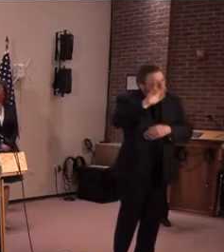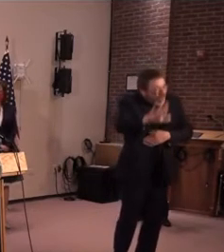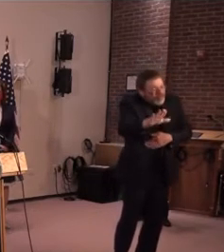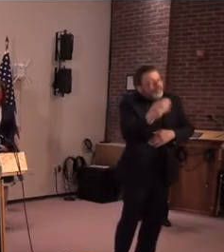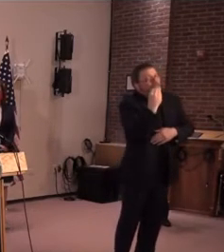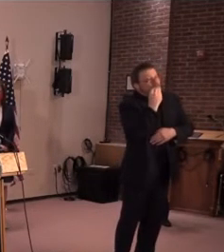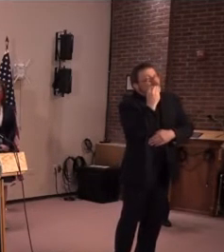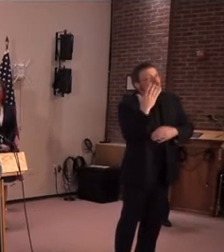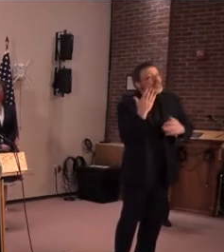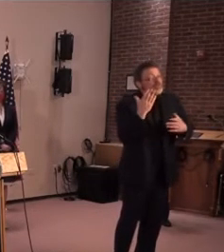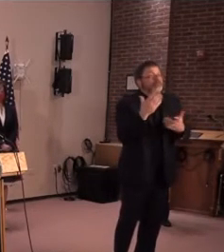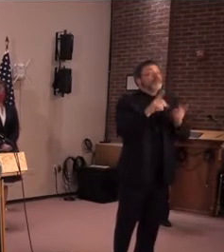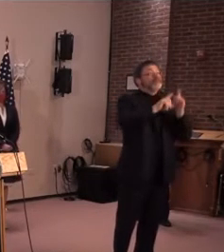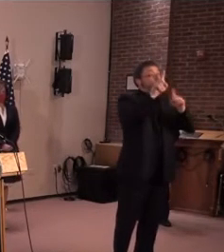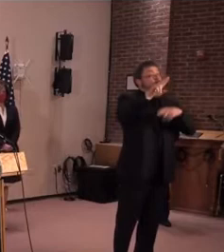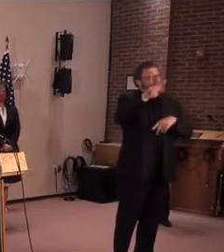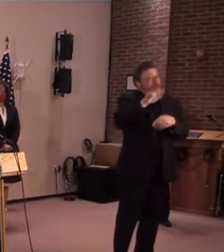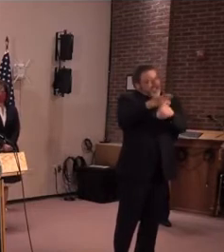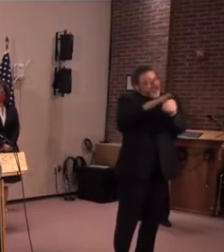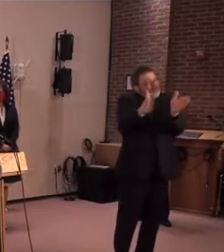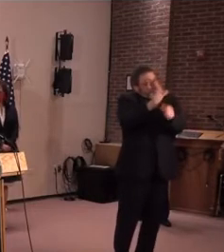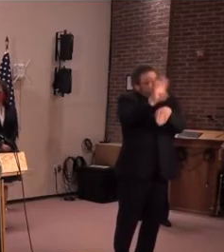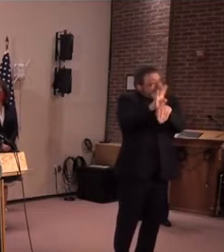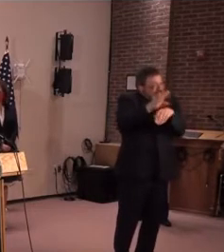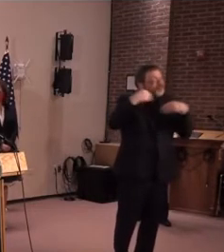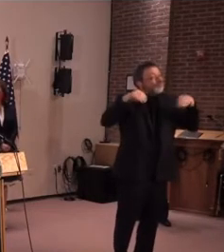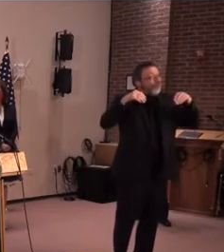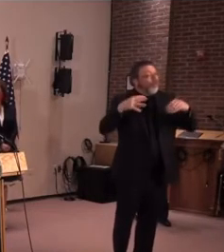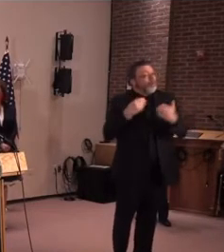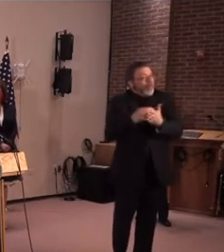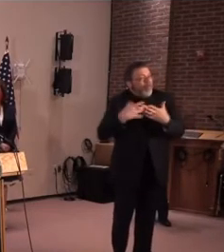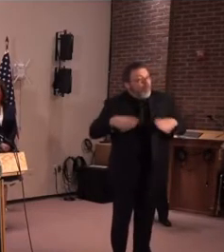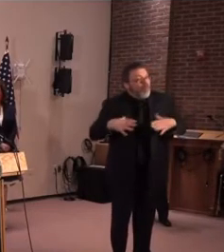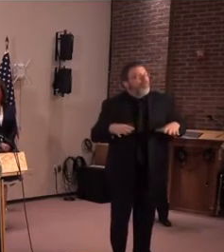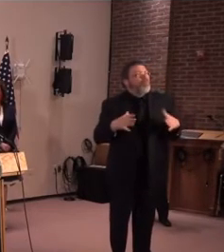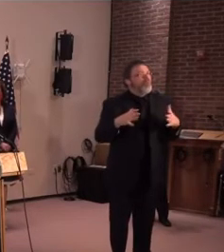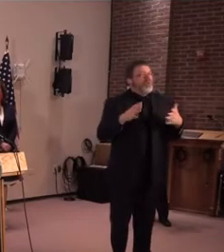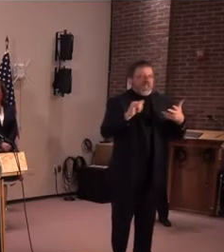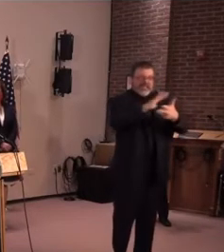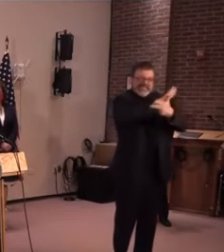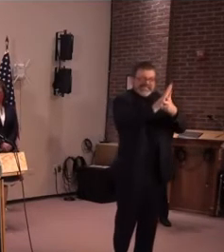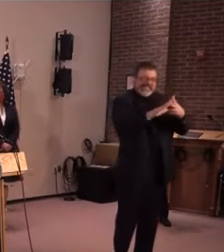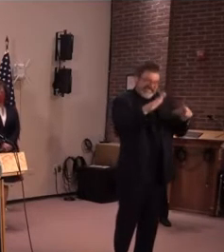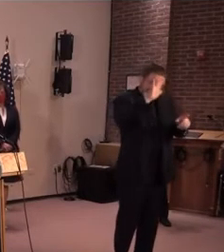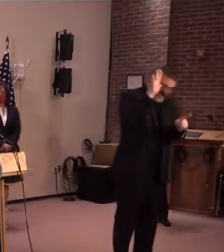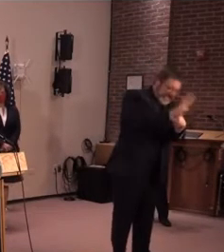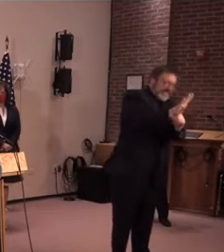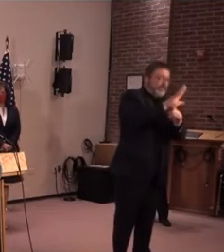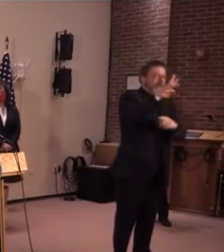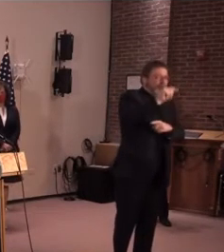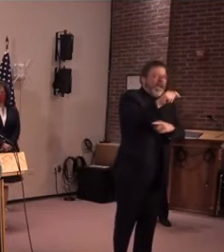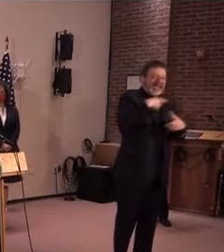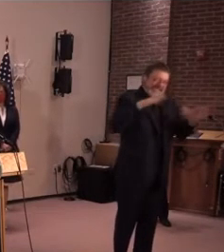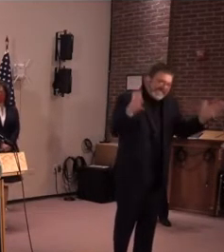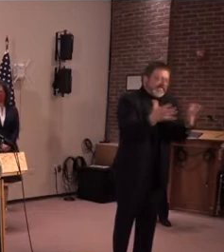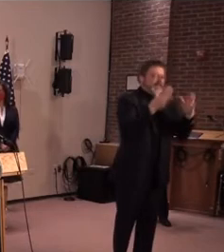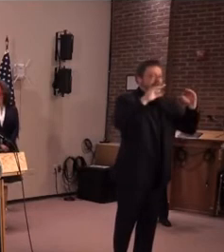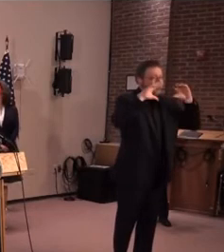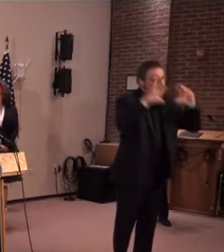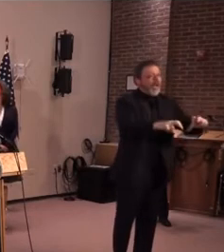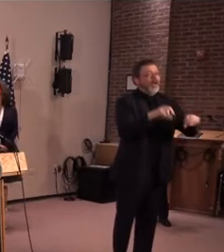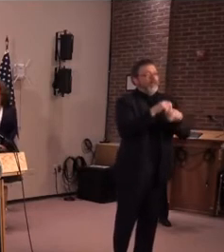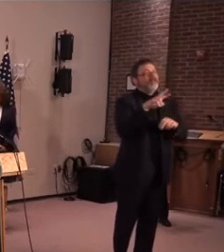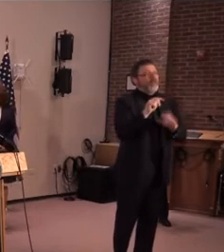tourism properties as they reopen. The early support that Vermonters can offer to our local businesses is the first step